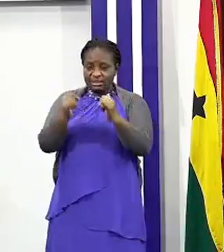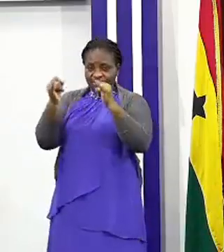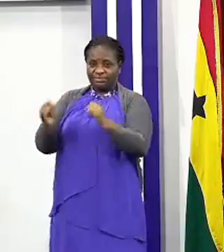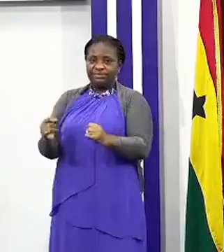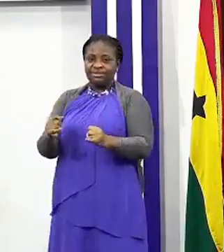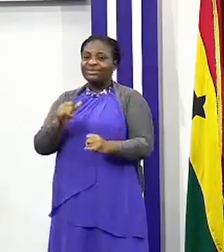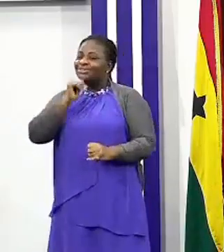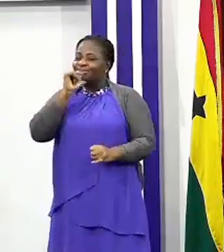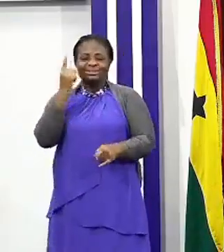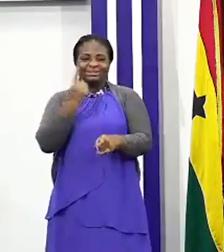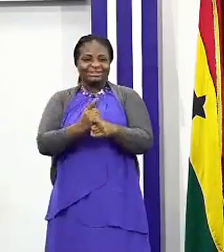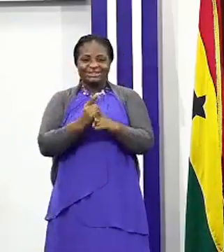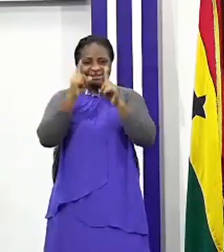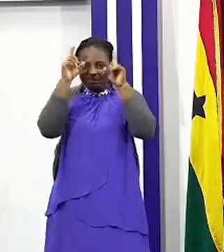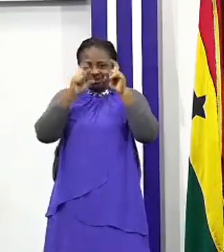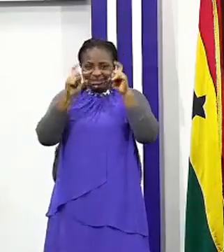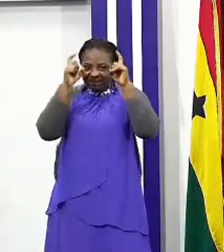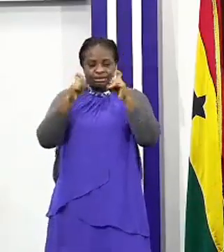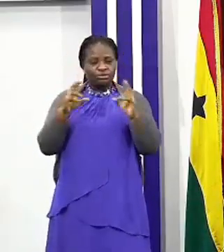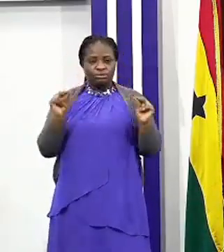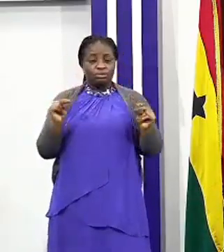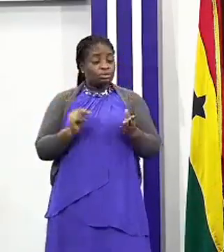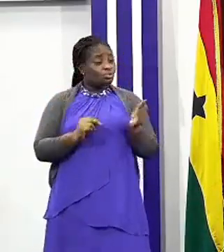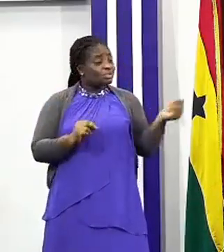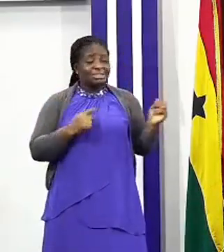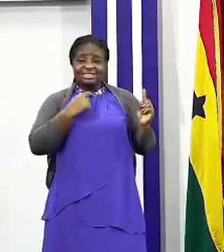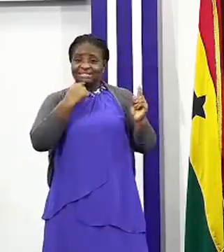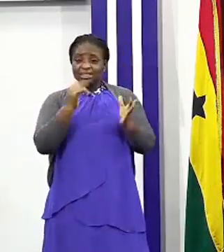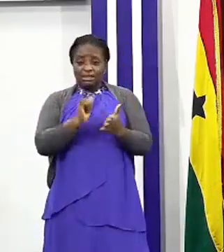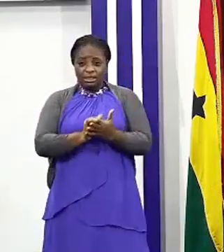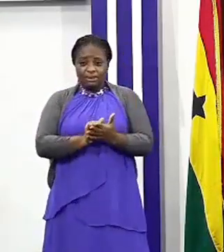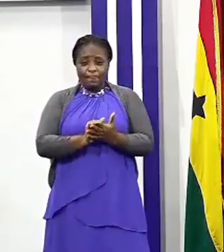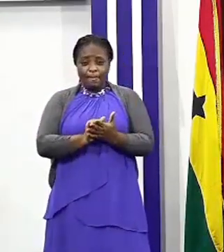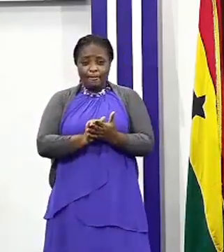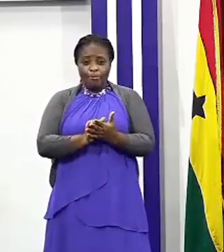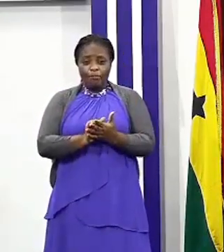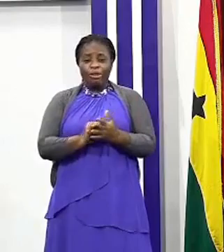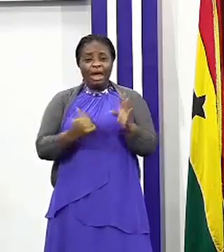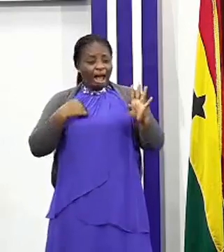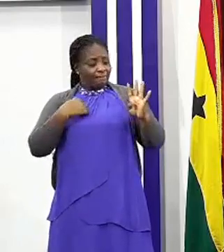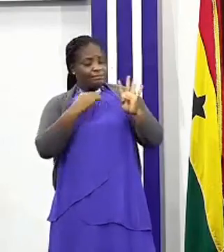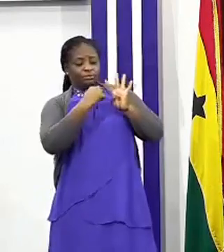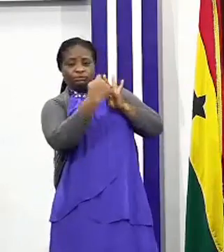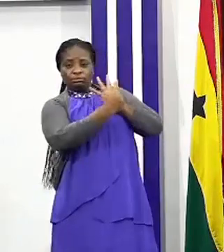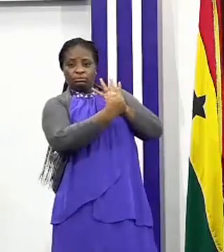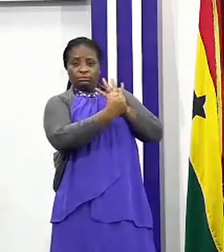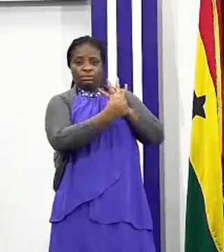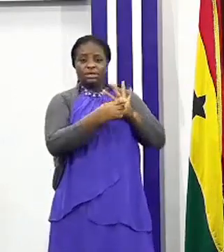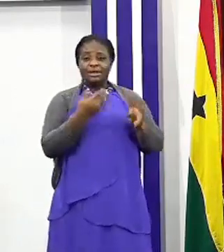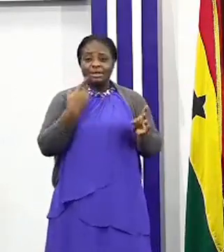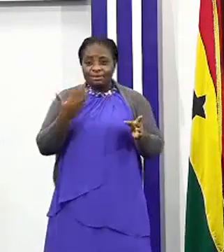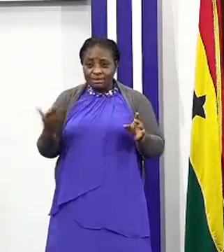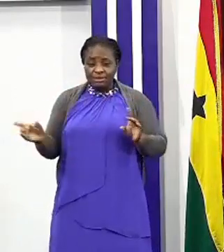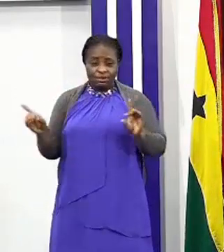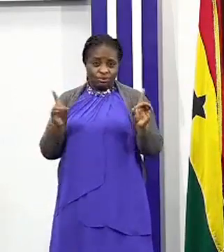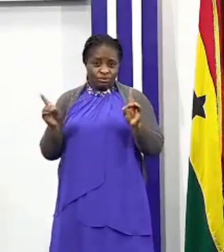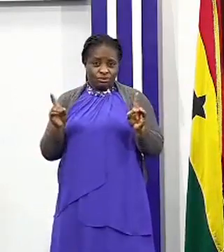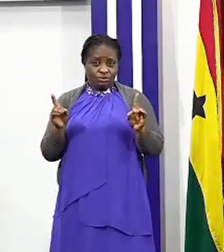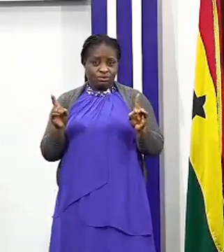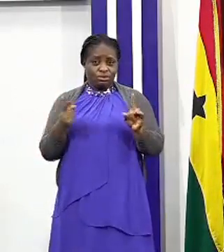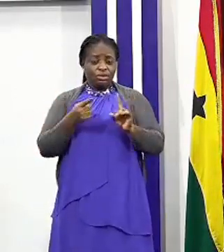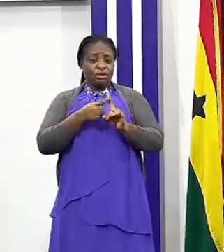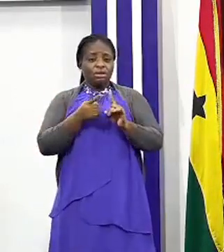are not just samples. Again, to clarify that, I told you that we have four kinds of samples that we collect. Throat